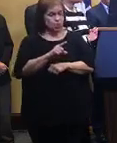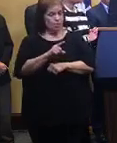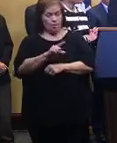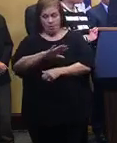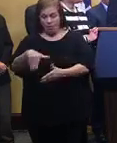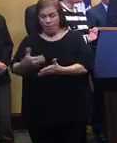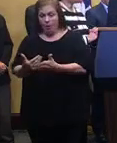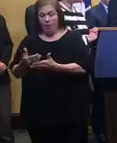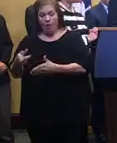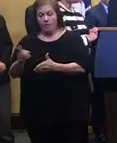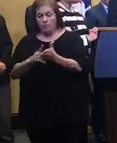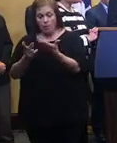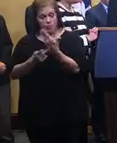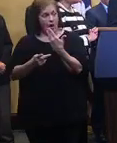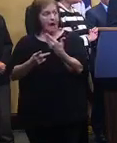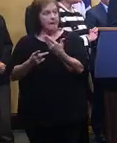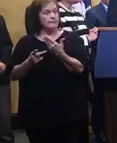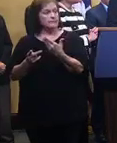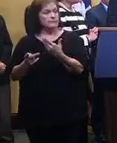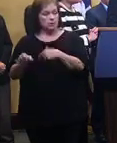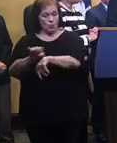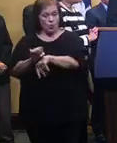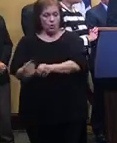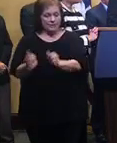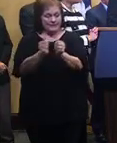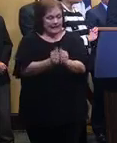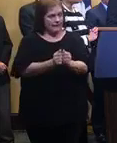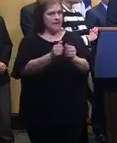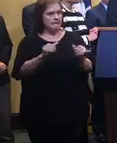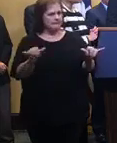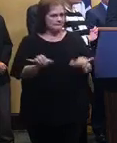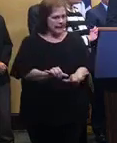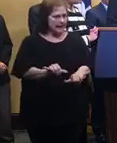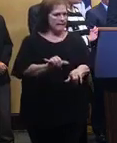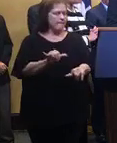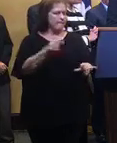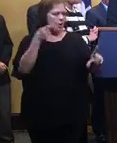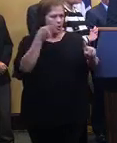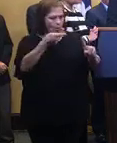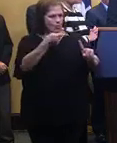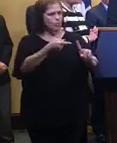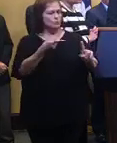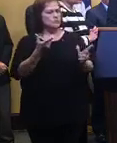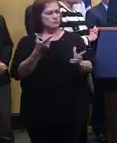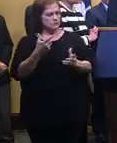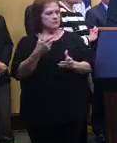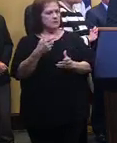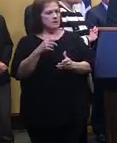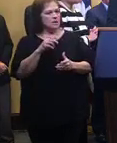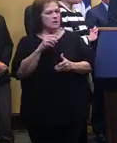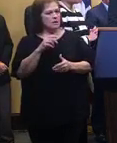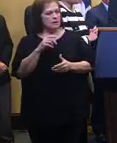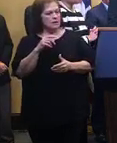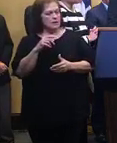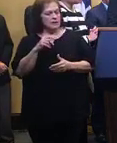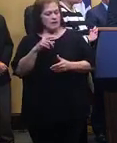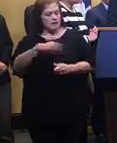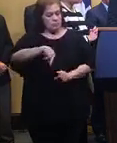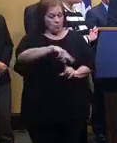of the infrastructure program and the deadlines that we really have. And I cannot underestimate the real partnership that the city and Sewage and Water Board have with both